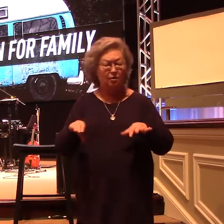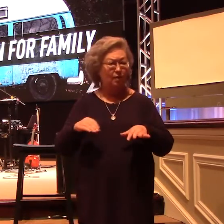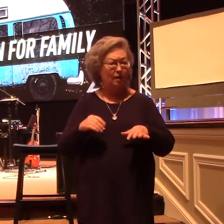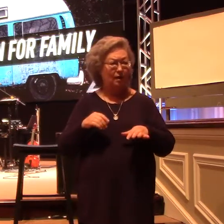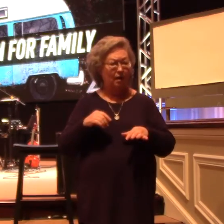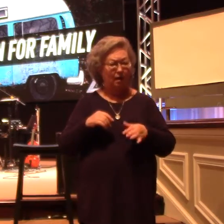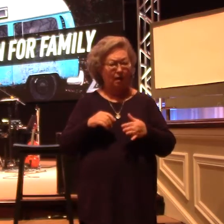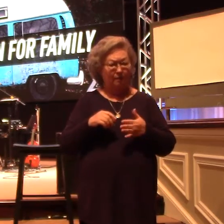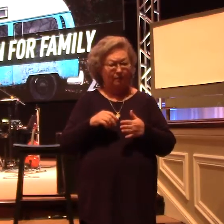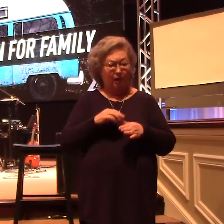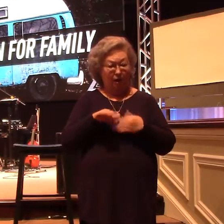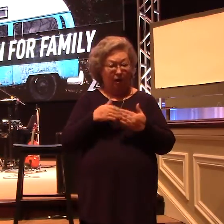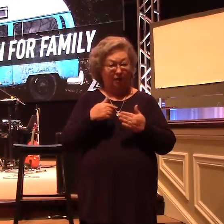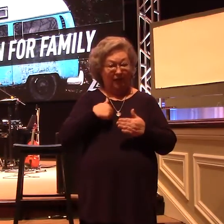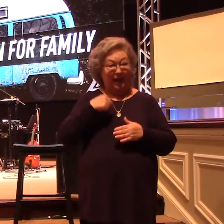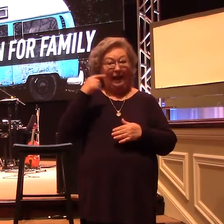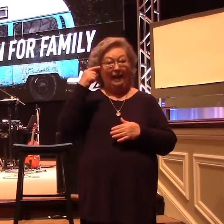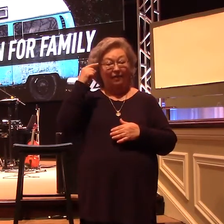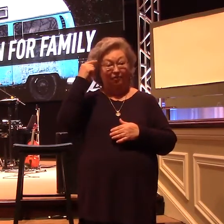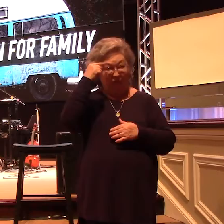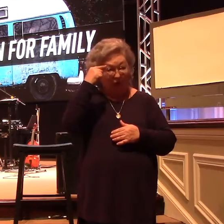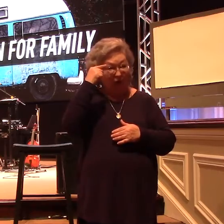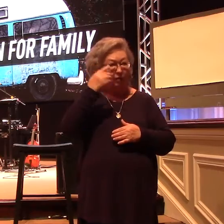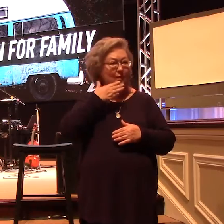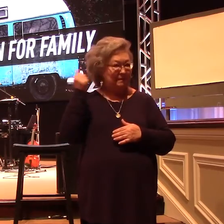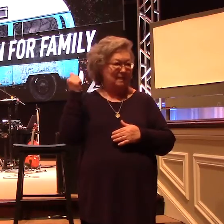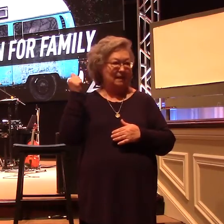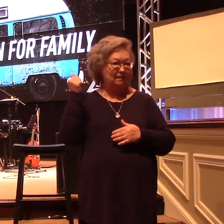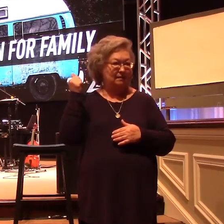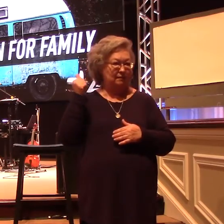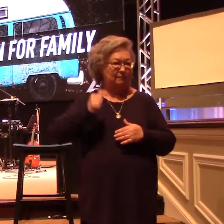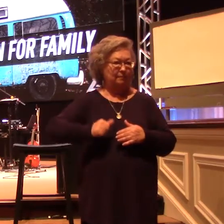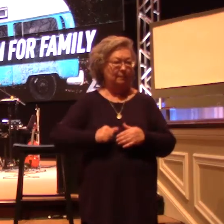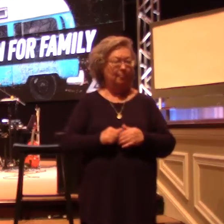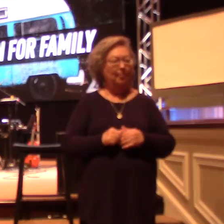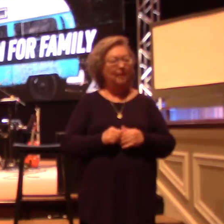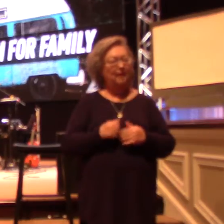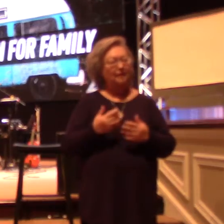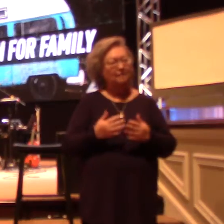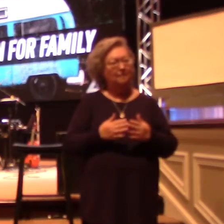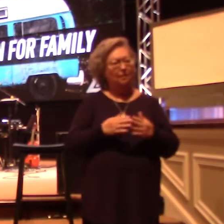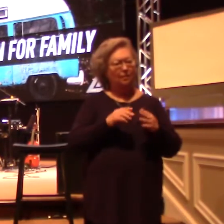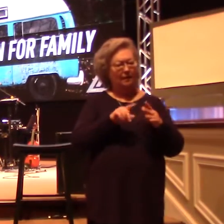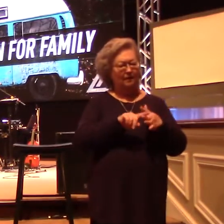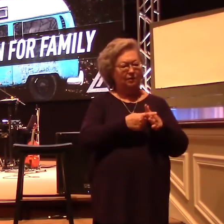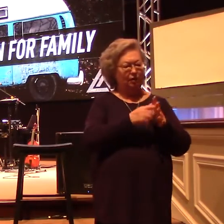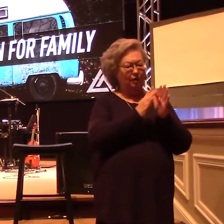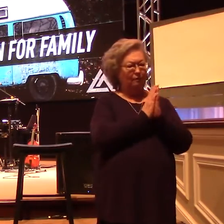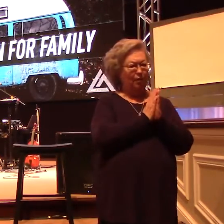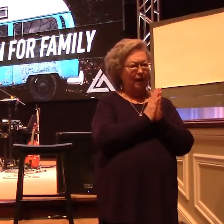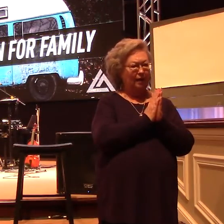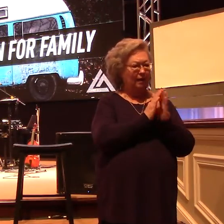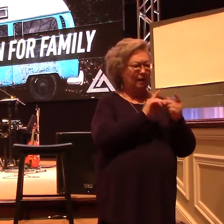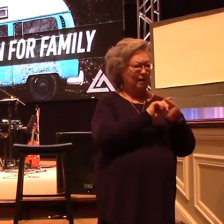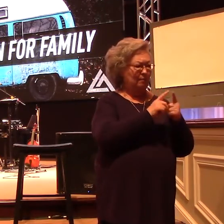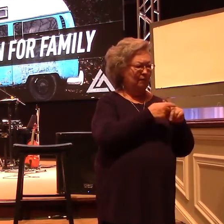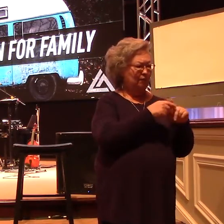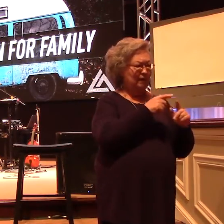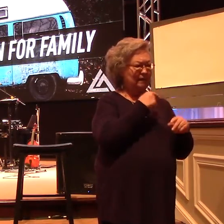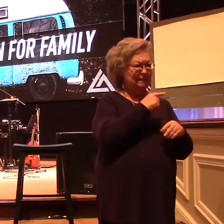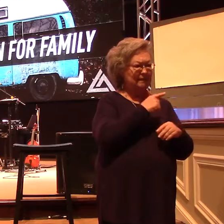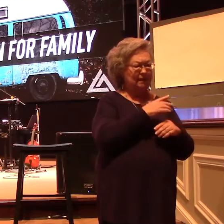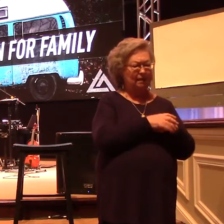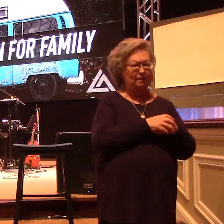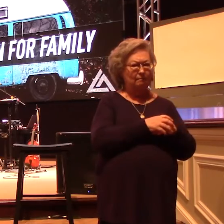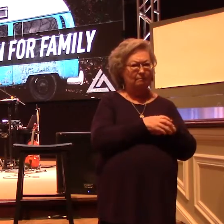so a friend of mine said, Lord, I think you should start praying that maybe God would change your heart. And I thought, oh, okay, I'll do that. And I really didn't think